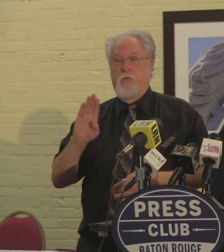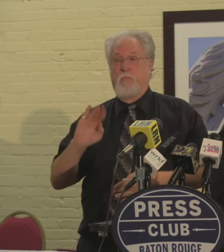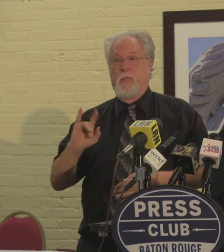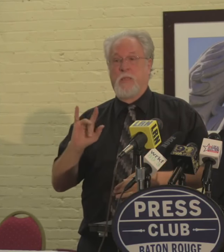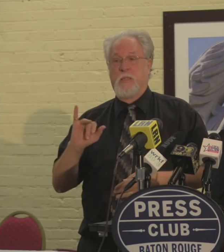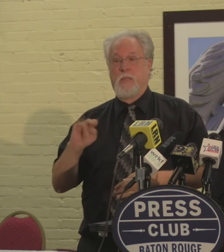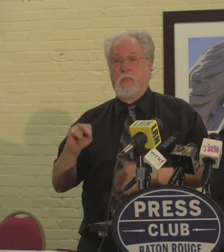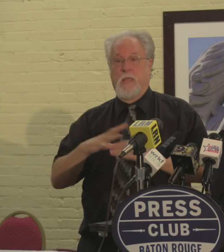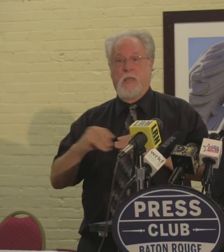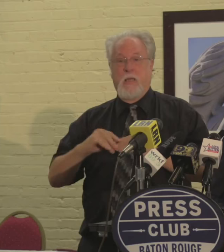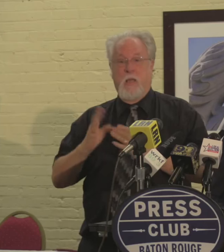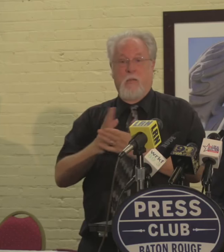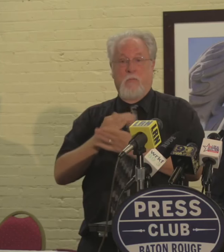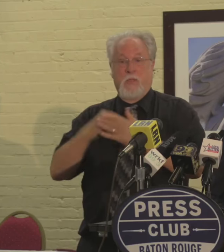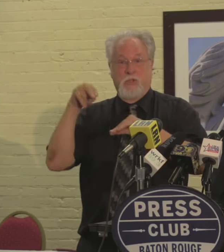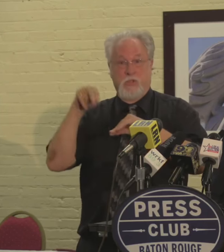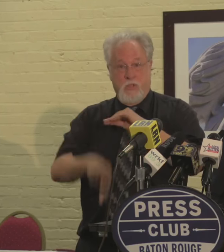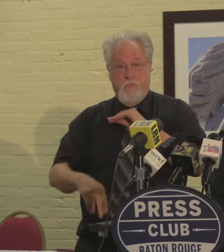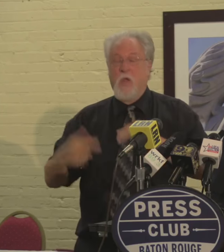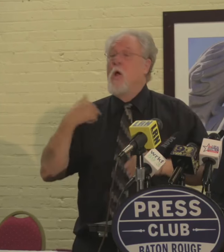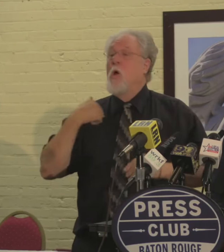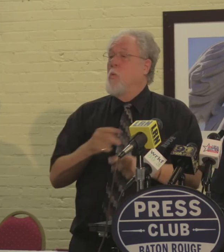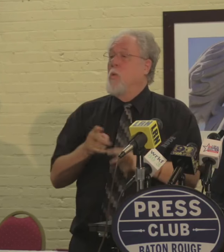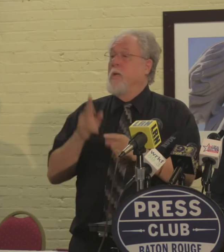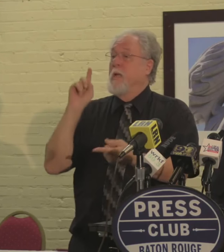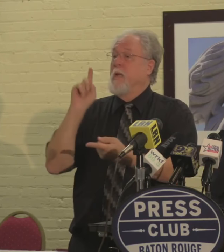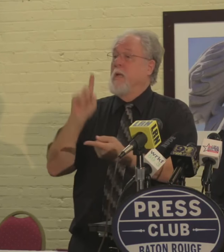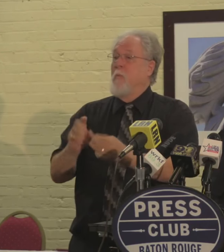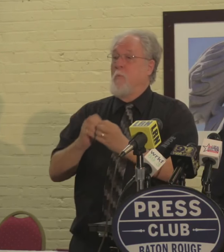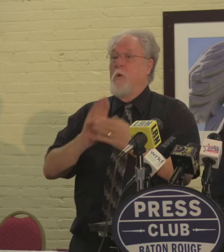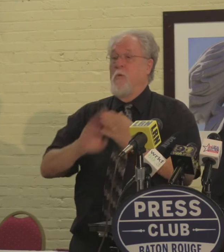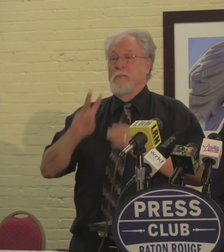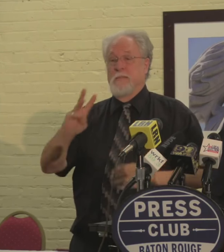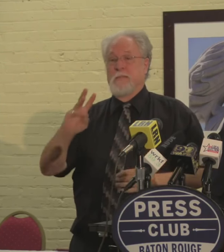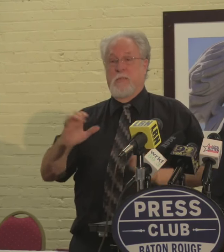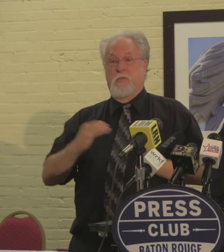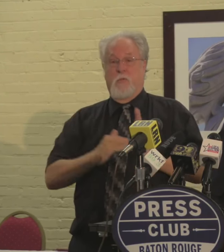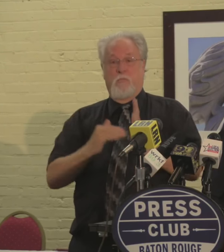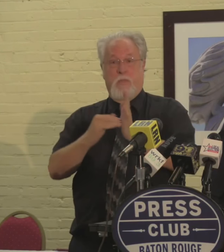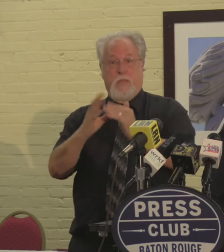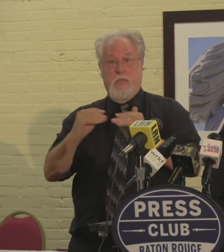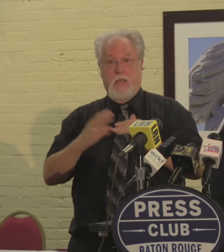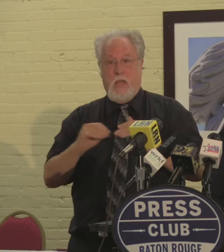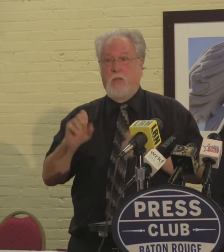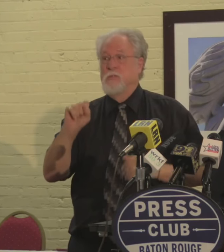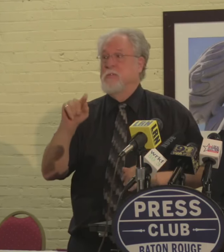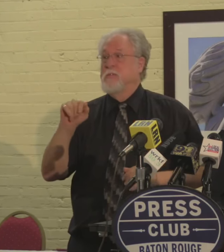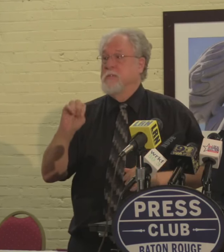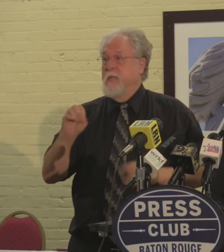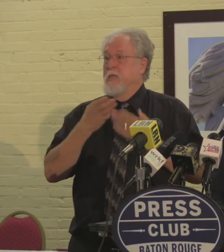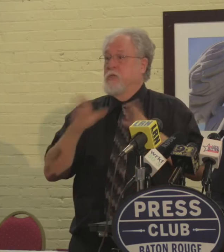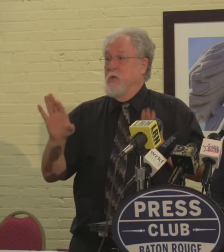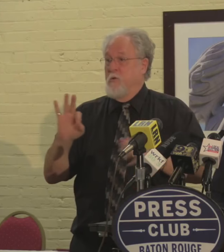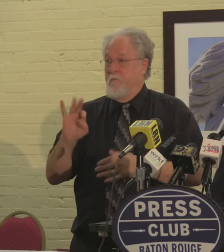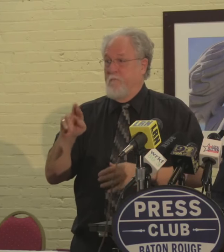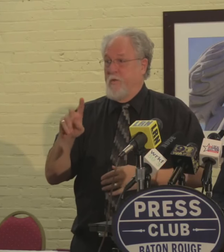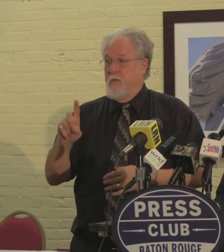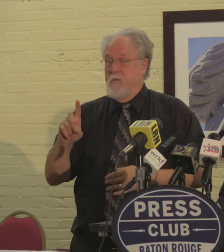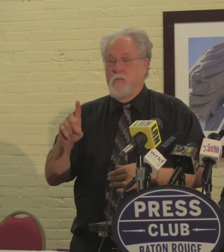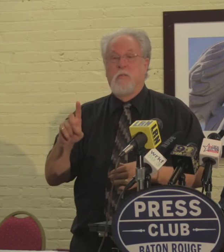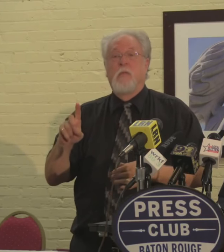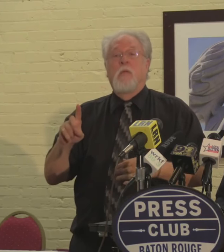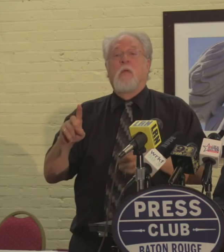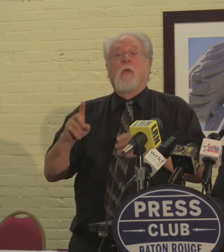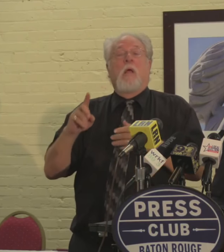about. And we've actually cut more than $600 million state general fund. We achieved savings the first year on the